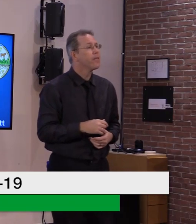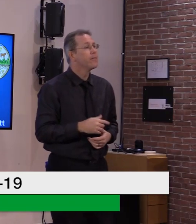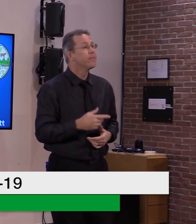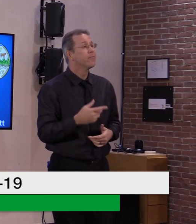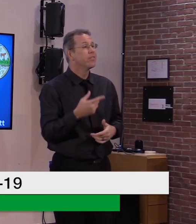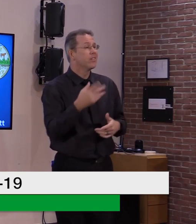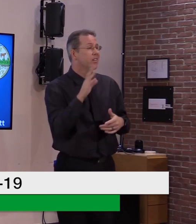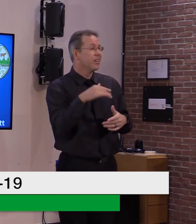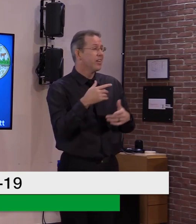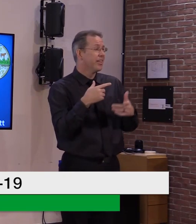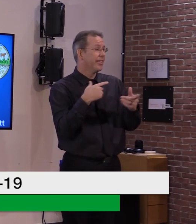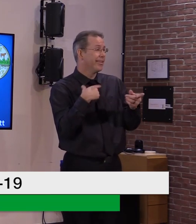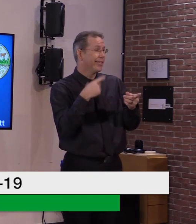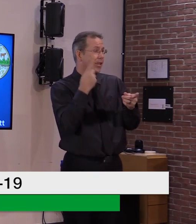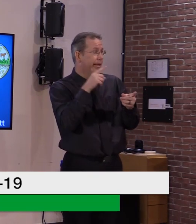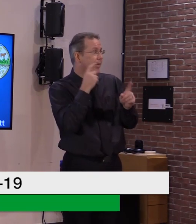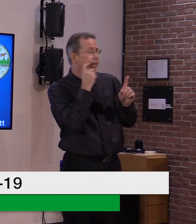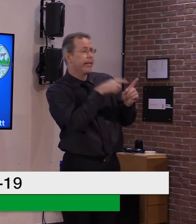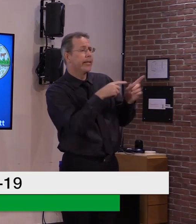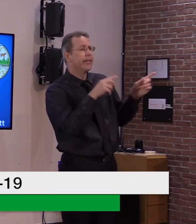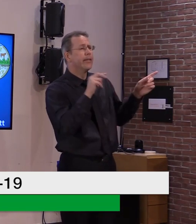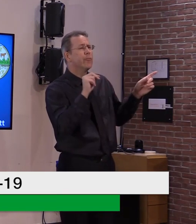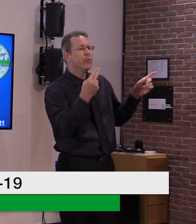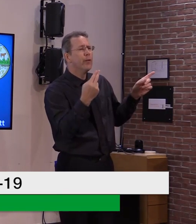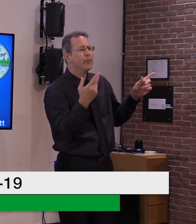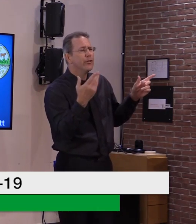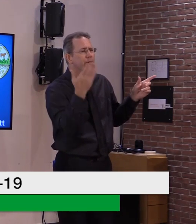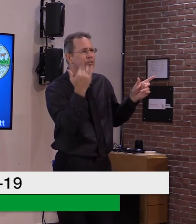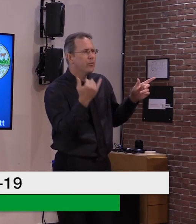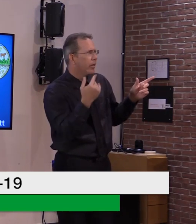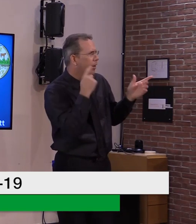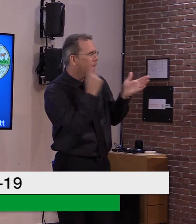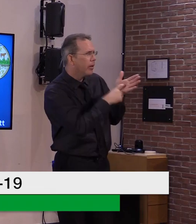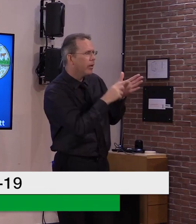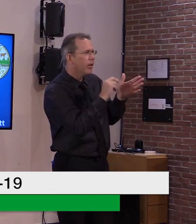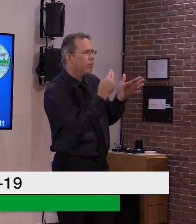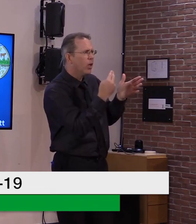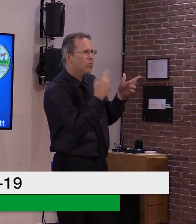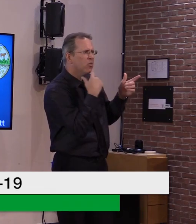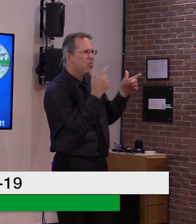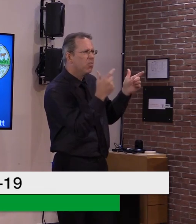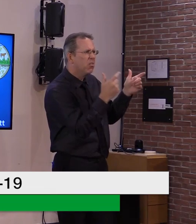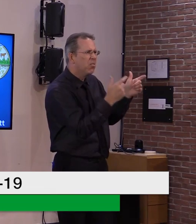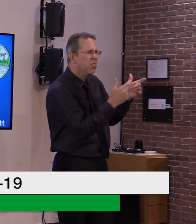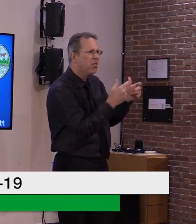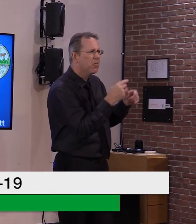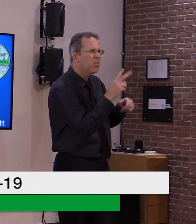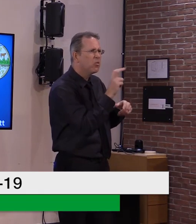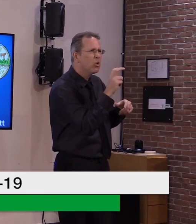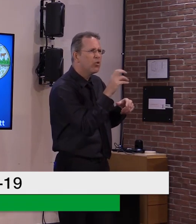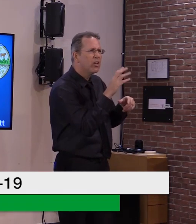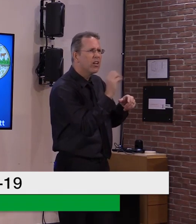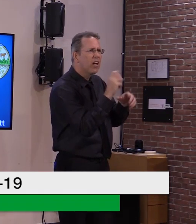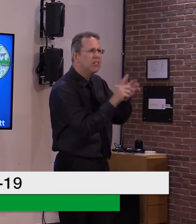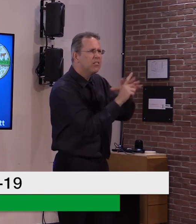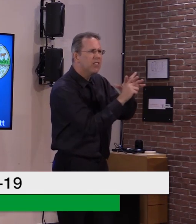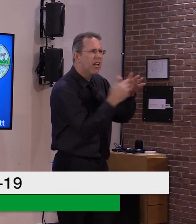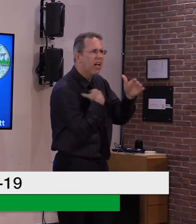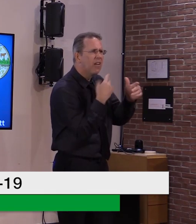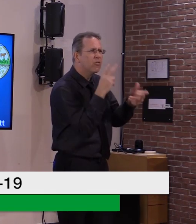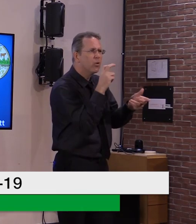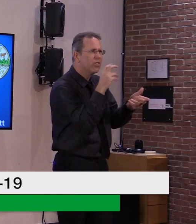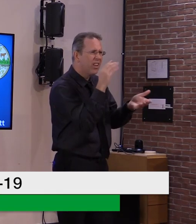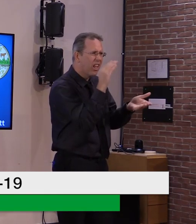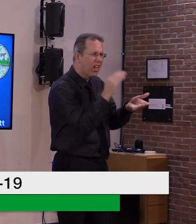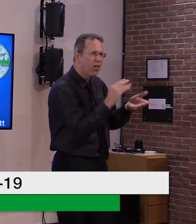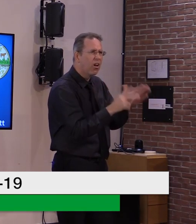they decided to scale back their efforts and they had about 200 cases a day which is twice what we were asked for